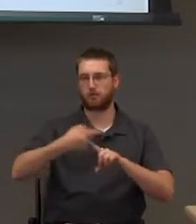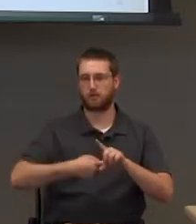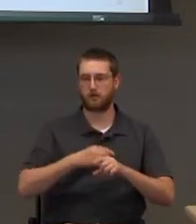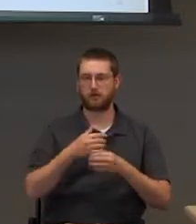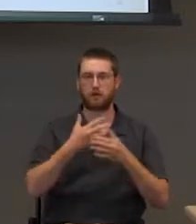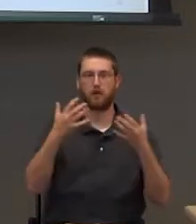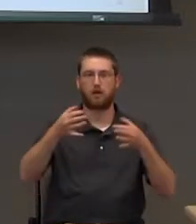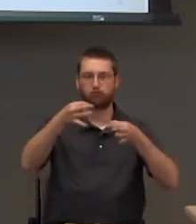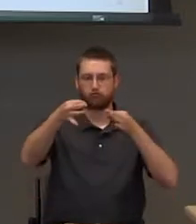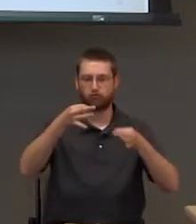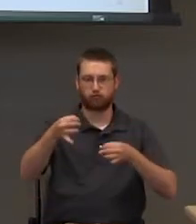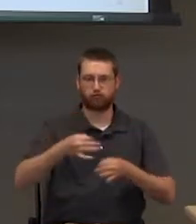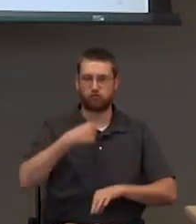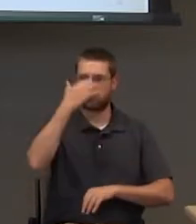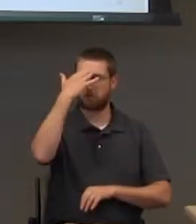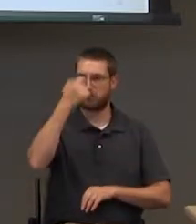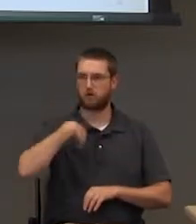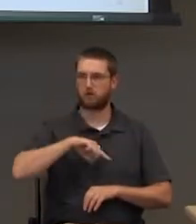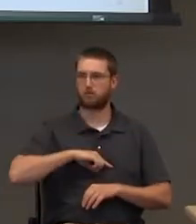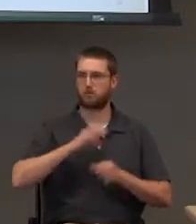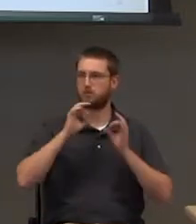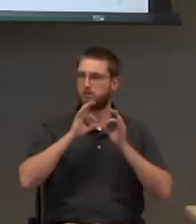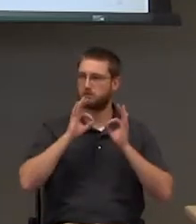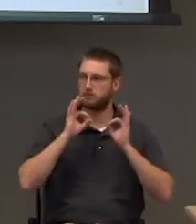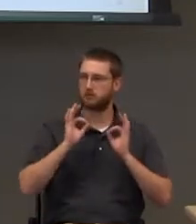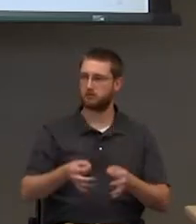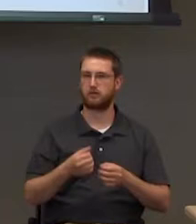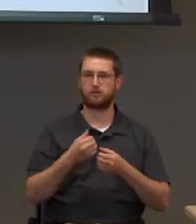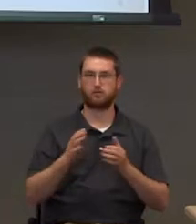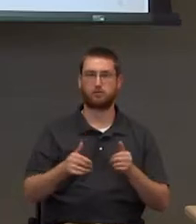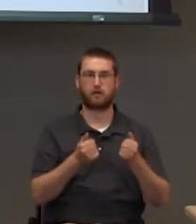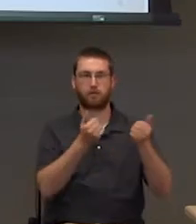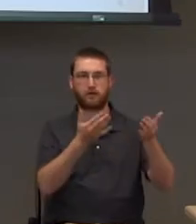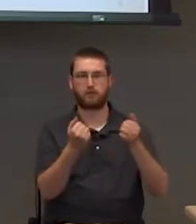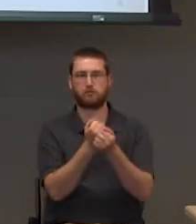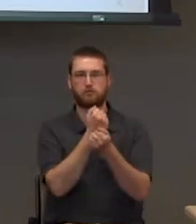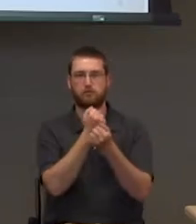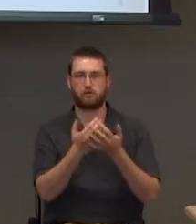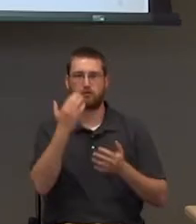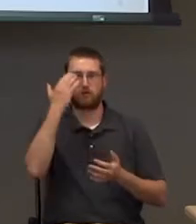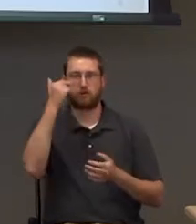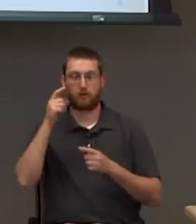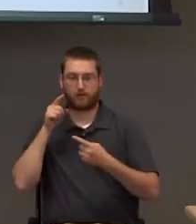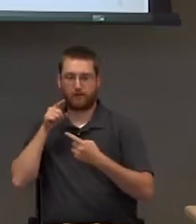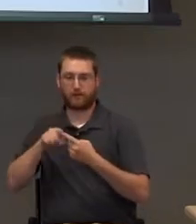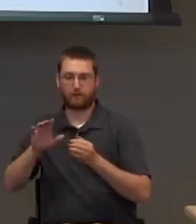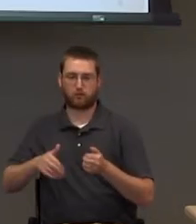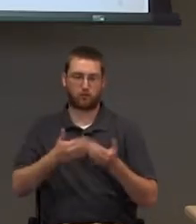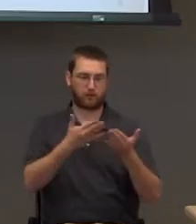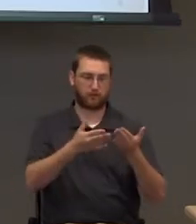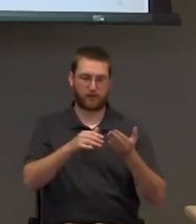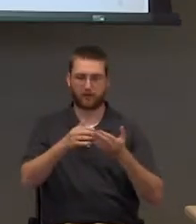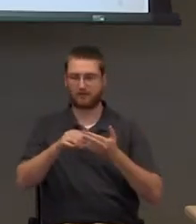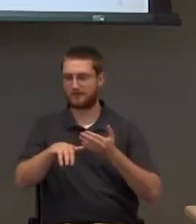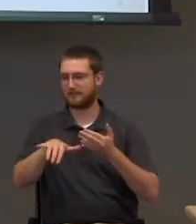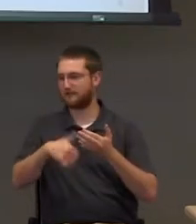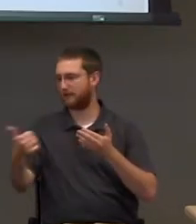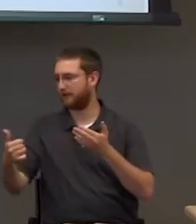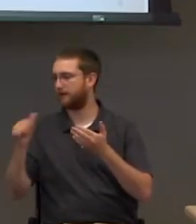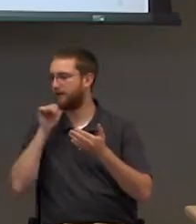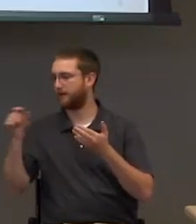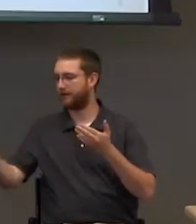explanation that's in there about why we're making, why these recommendations are relevant and why we're making this recommendation over maybe something